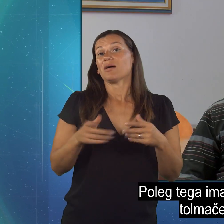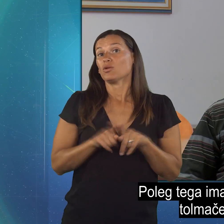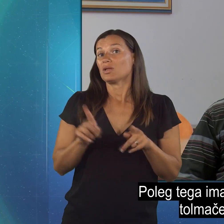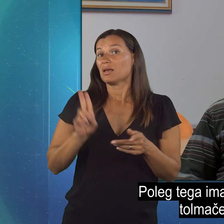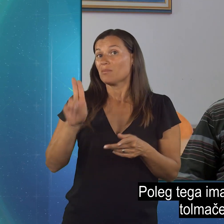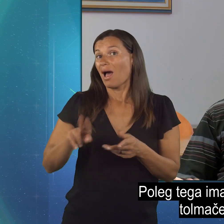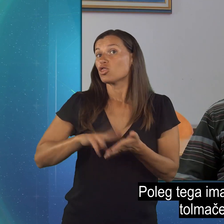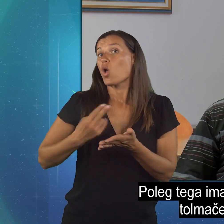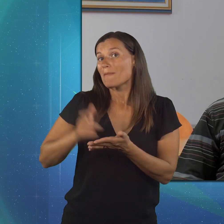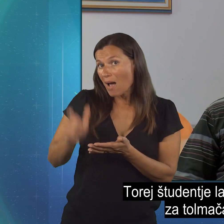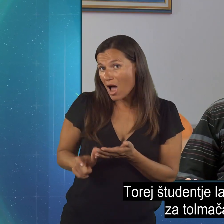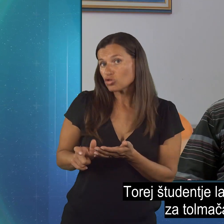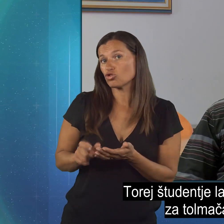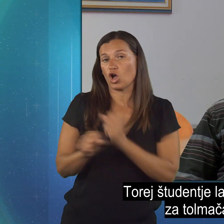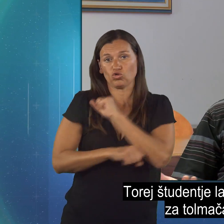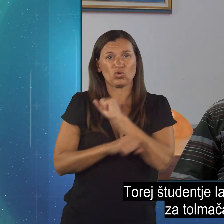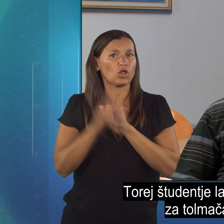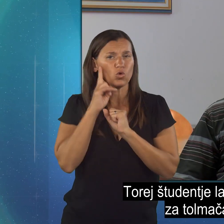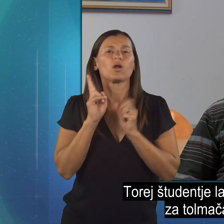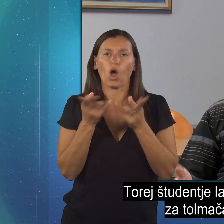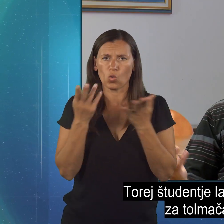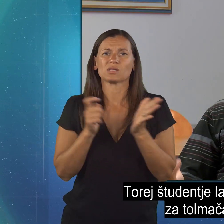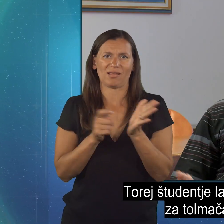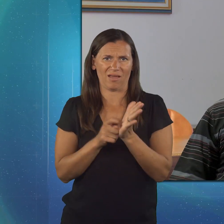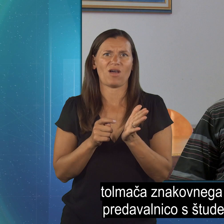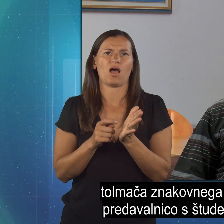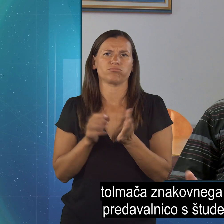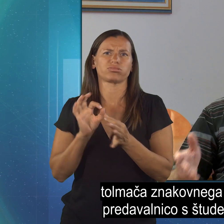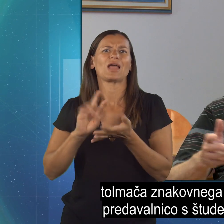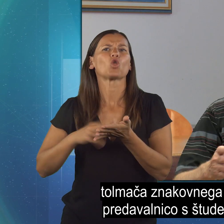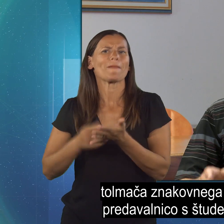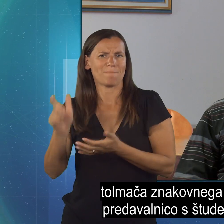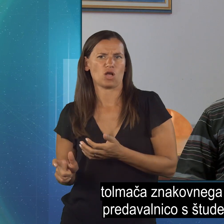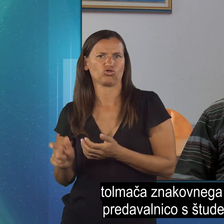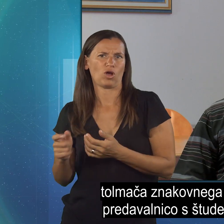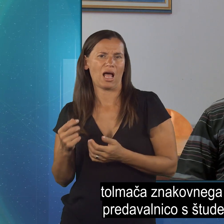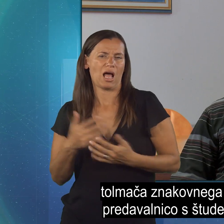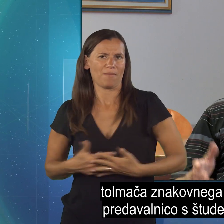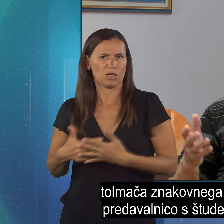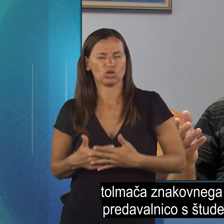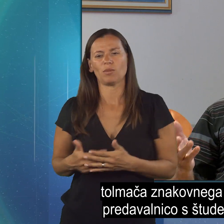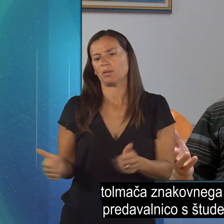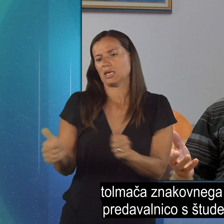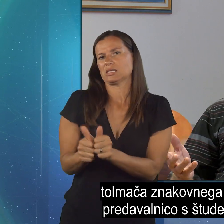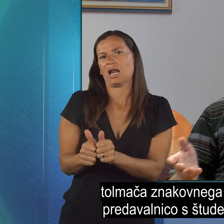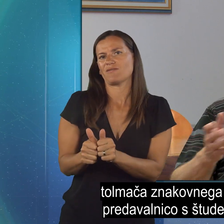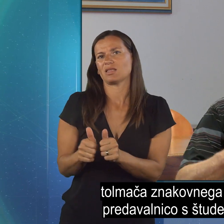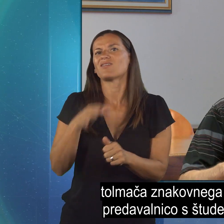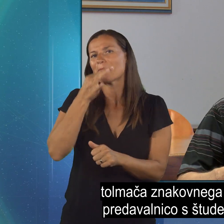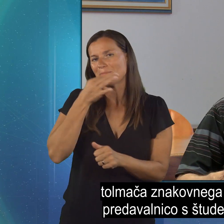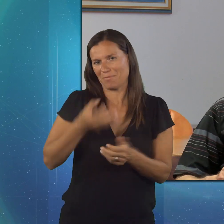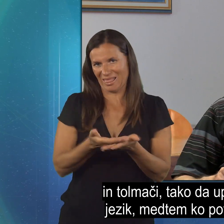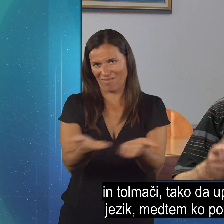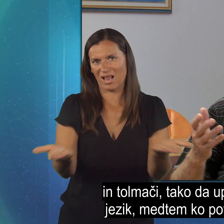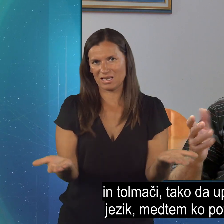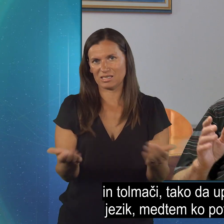interpreting services, so students can request an ASL interpreter, a sign language interpreter, to come to the class with the student and the